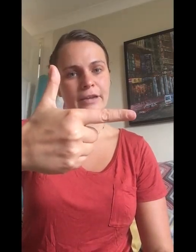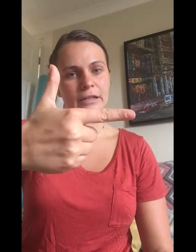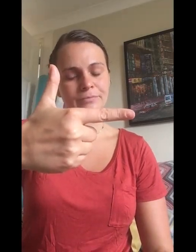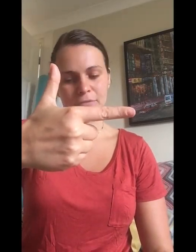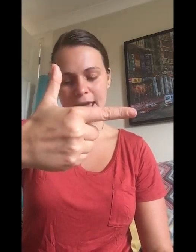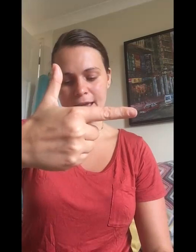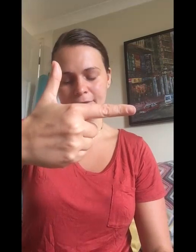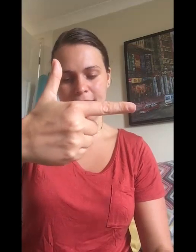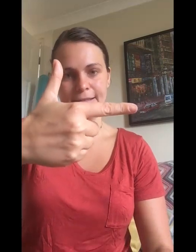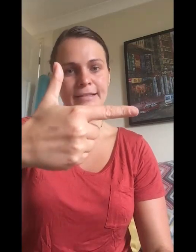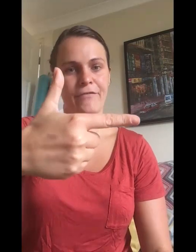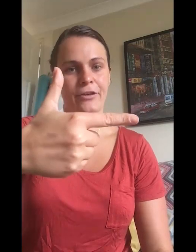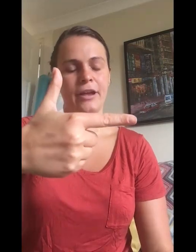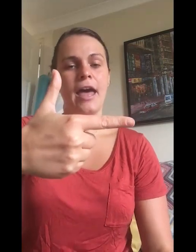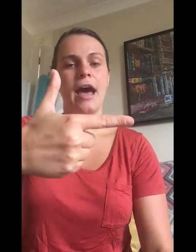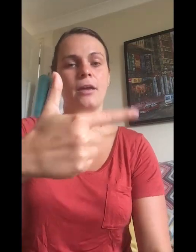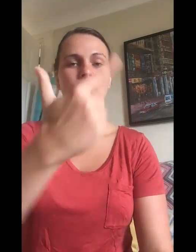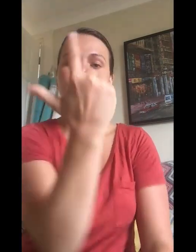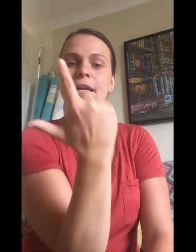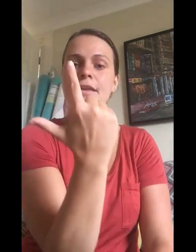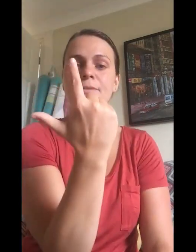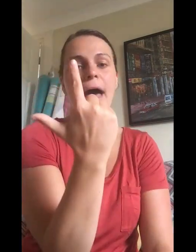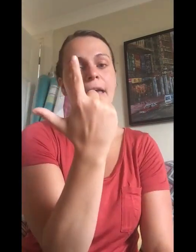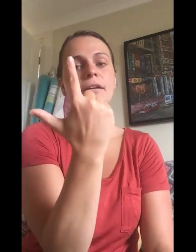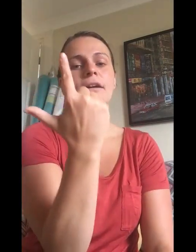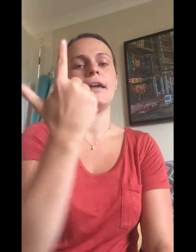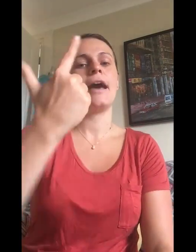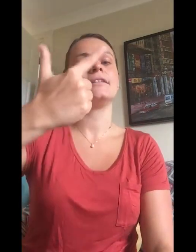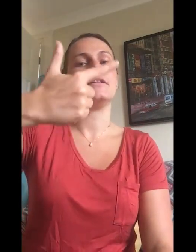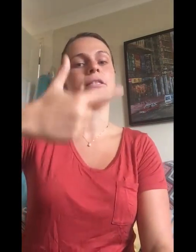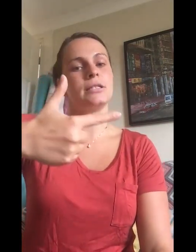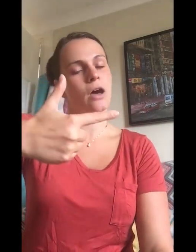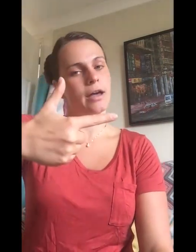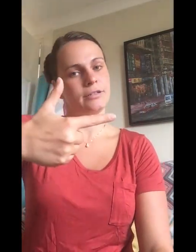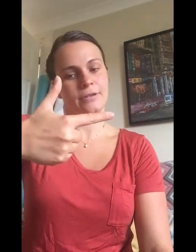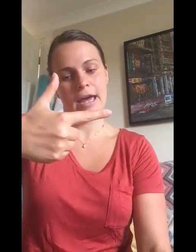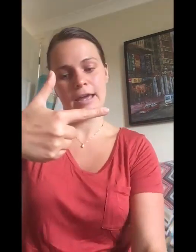finger, okay? That is 7. And I'm not doing it this way. It has to be to the side, okay?